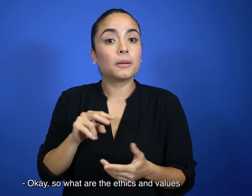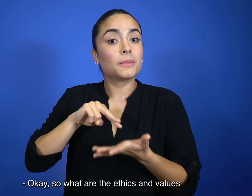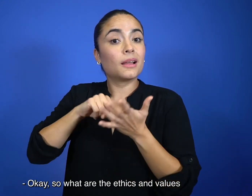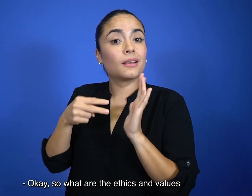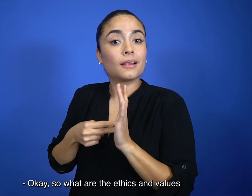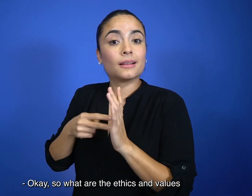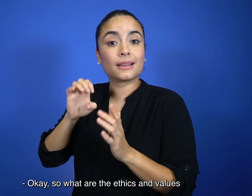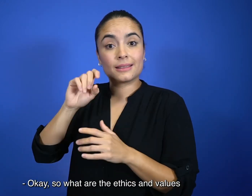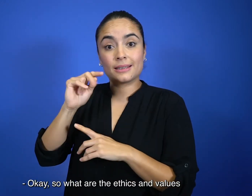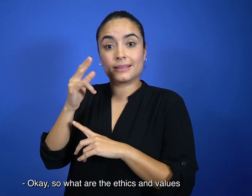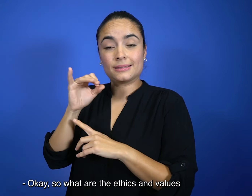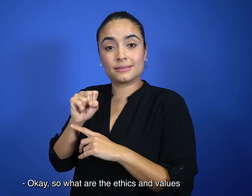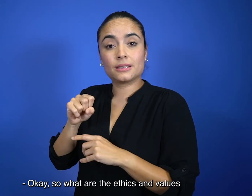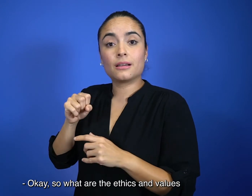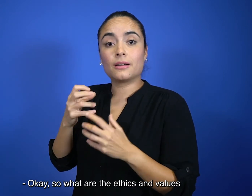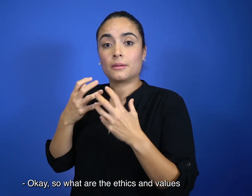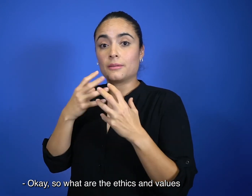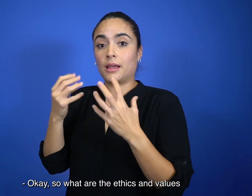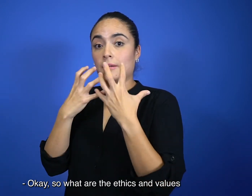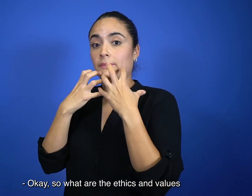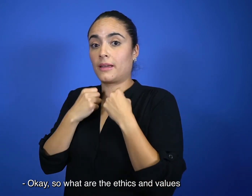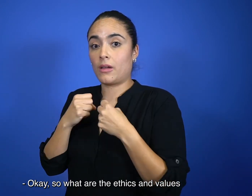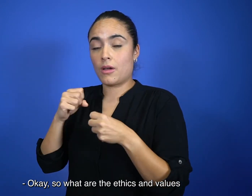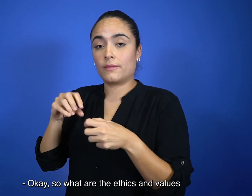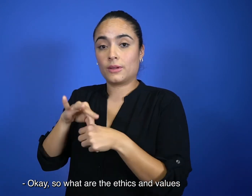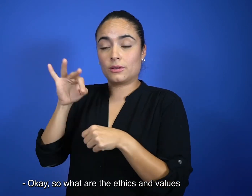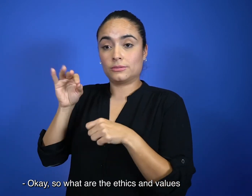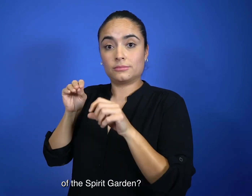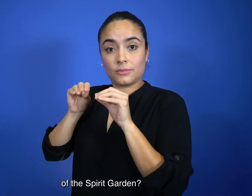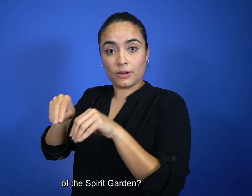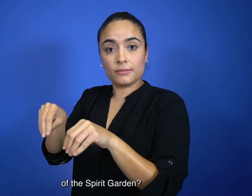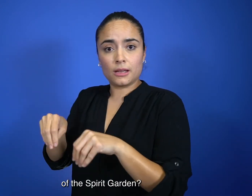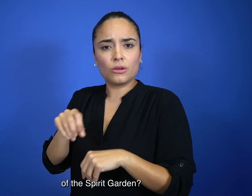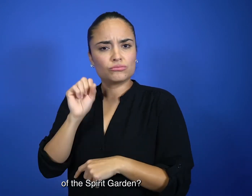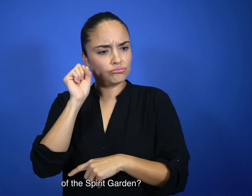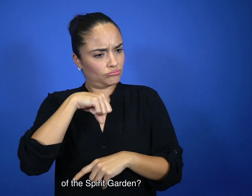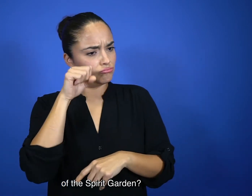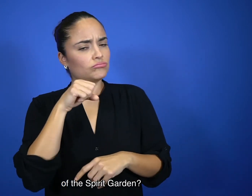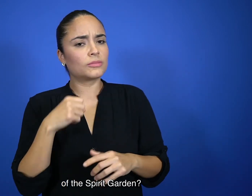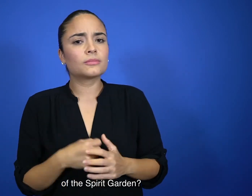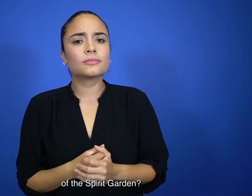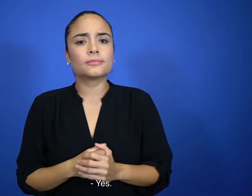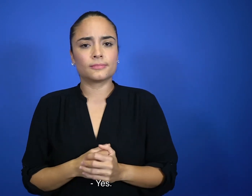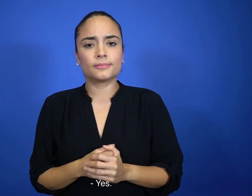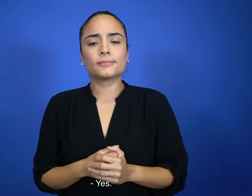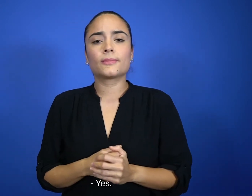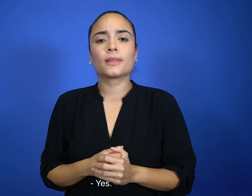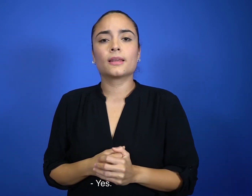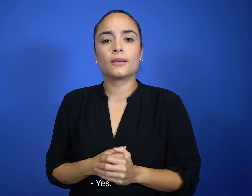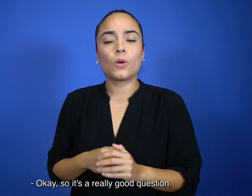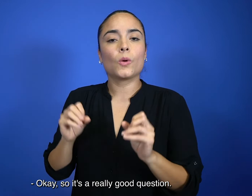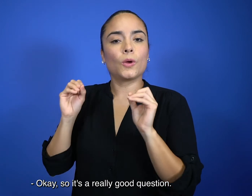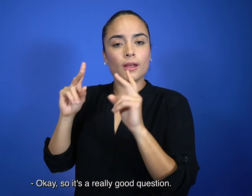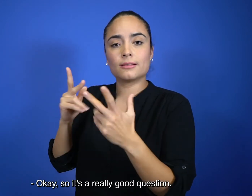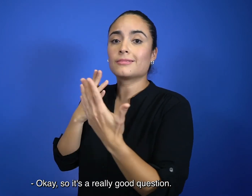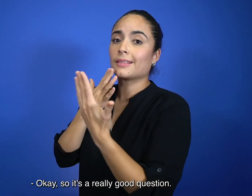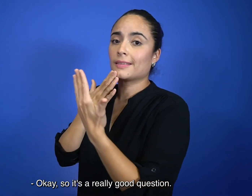Okay, so what are the ethics and values of the Spirit Garden? Yes. Okay,